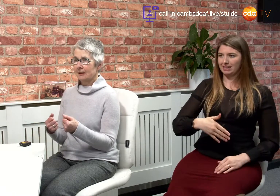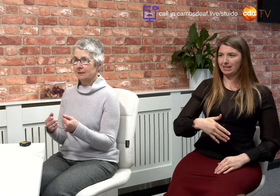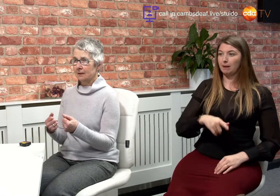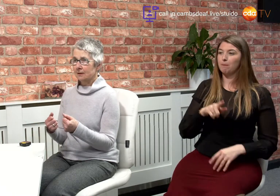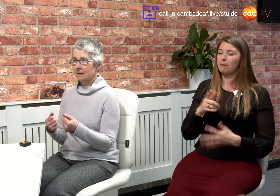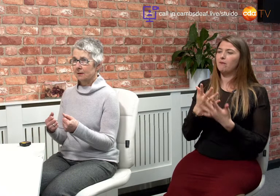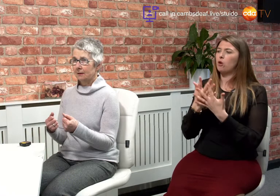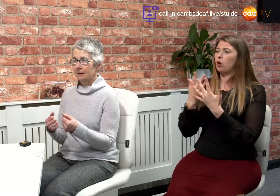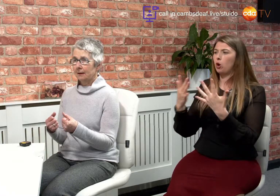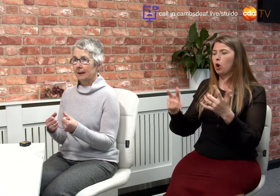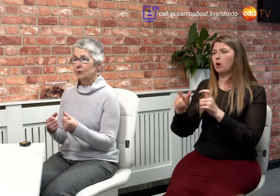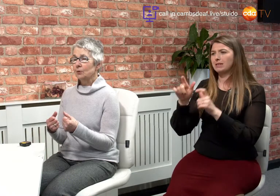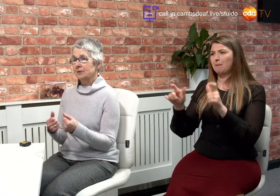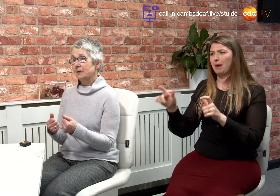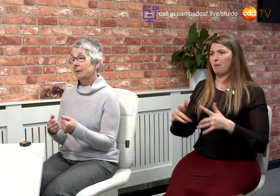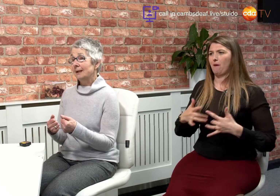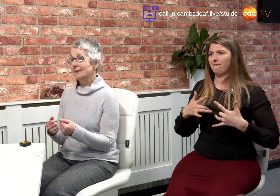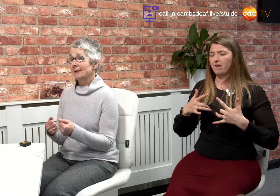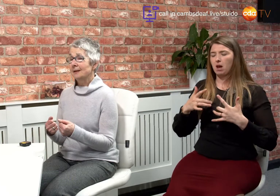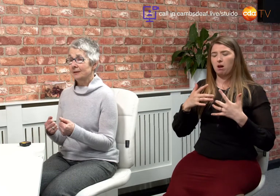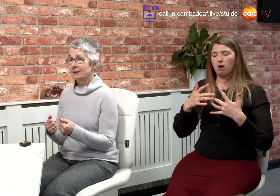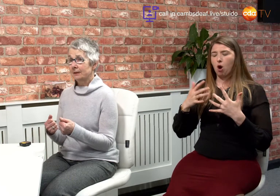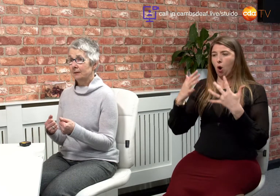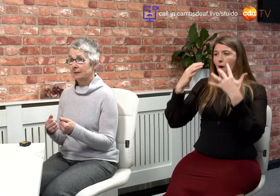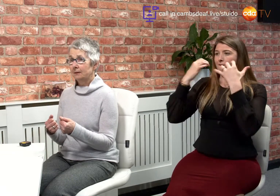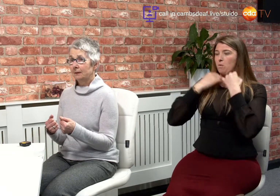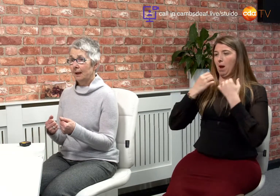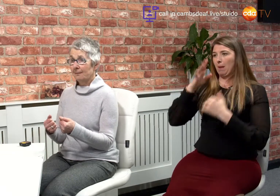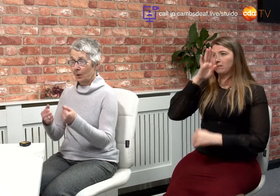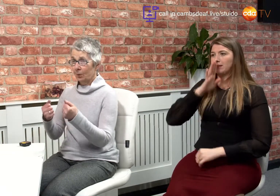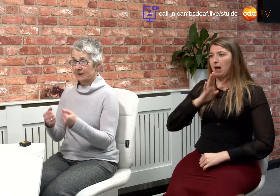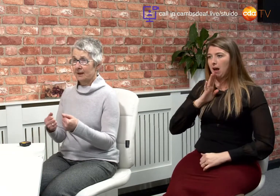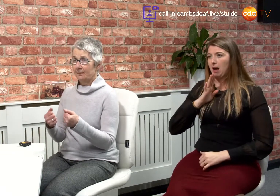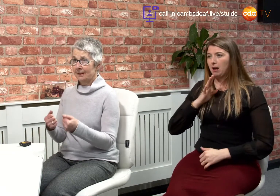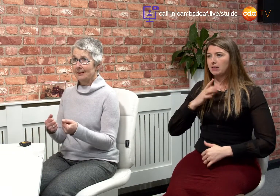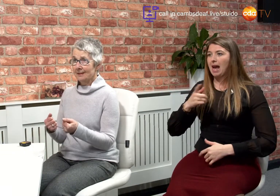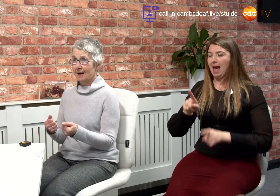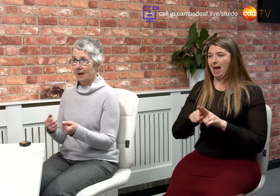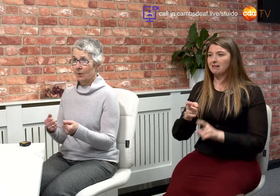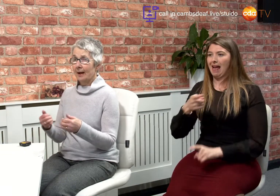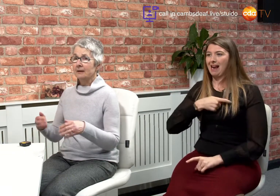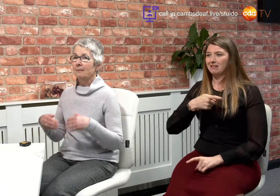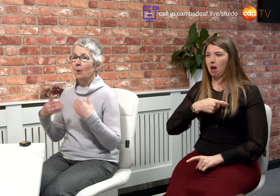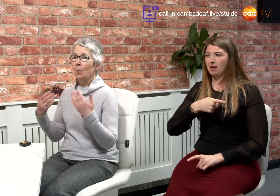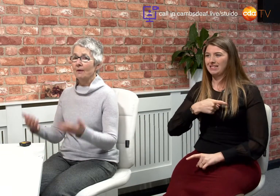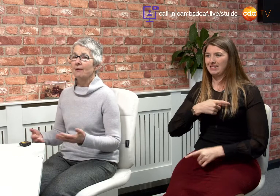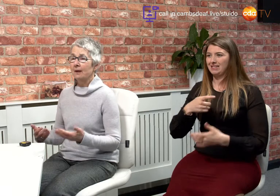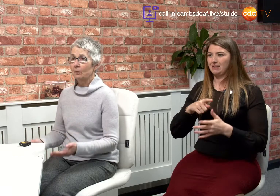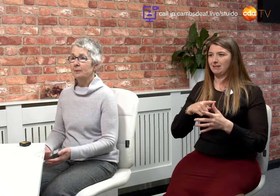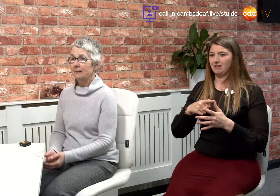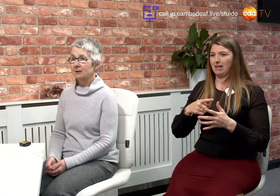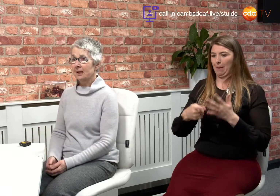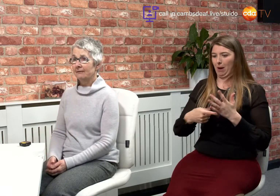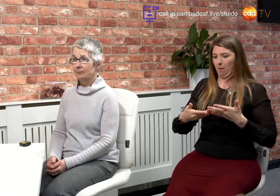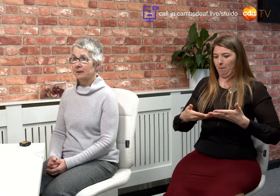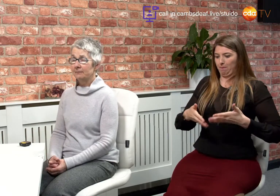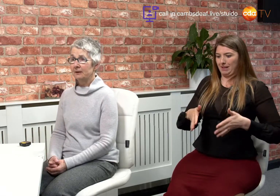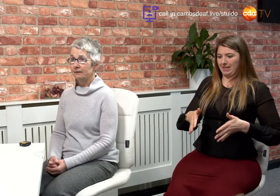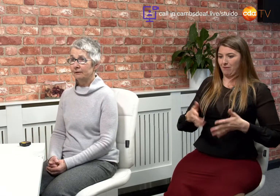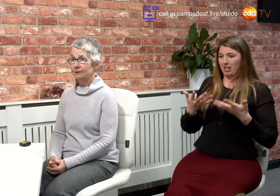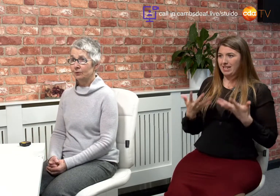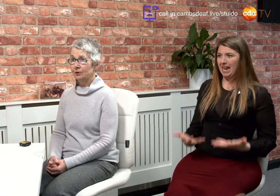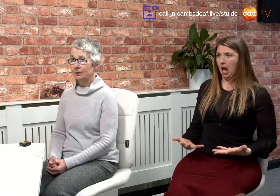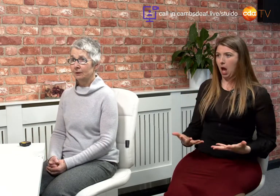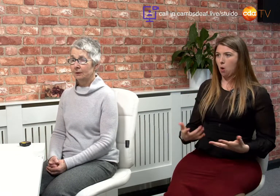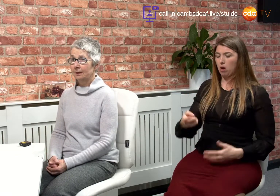huge sadness and also anxiety about what's happening now and about whether they will be able to have a